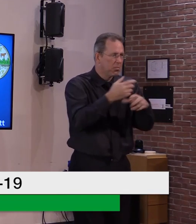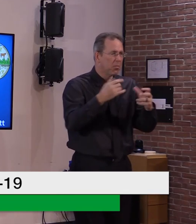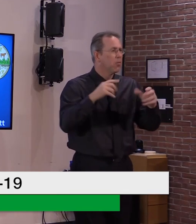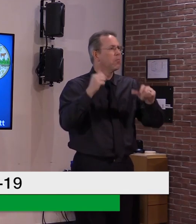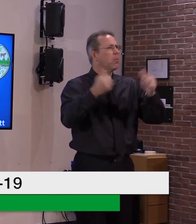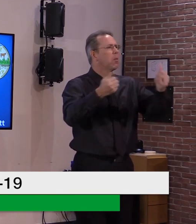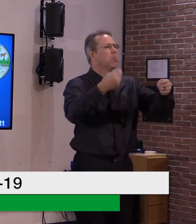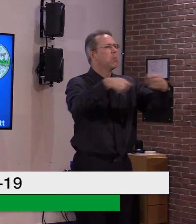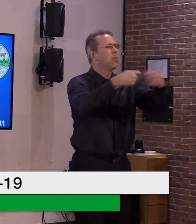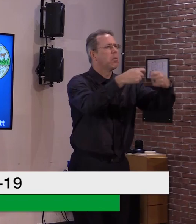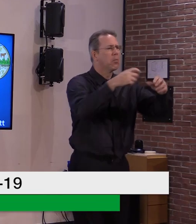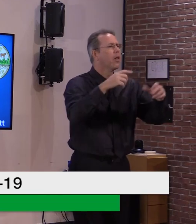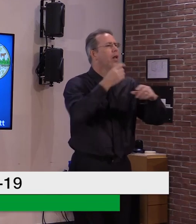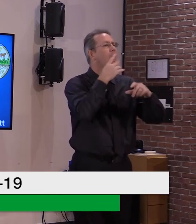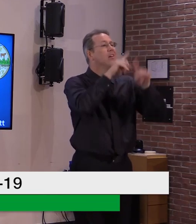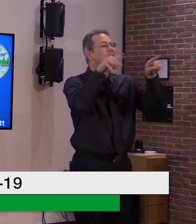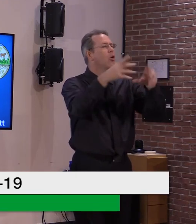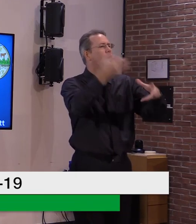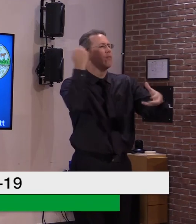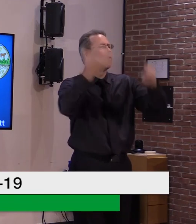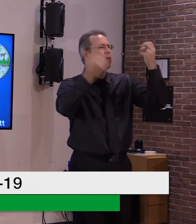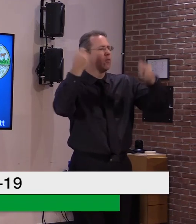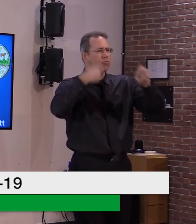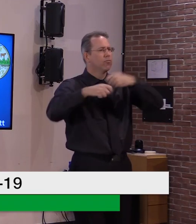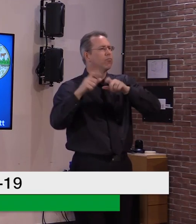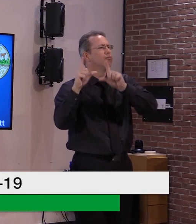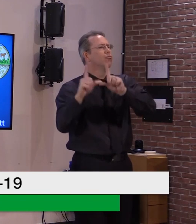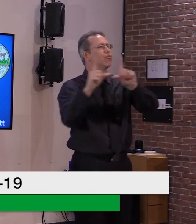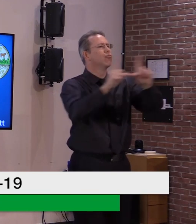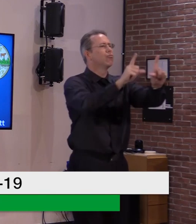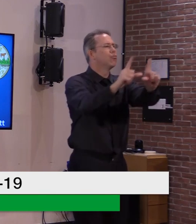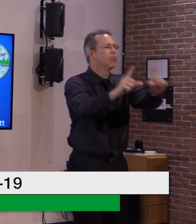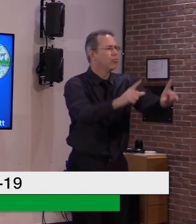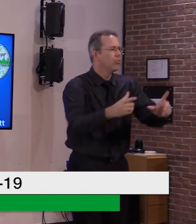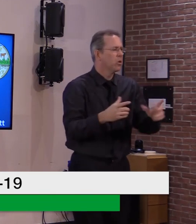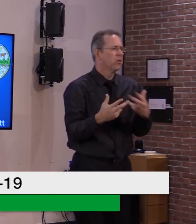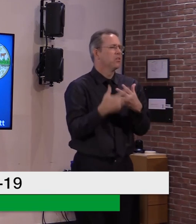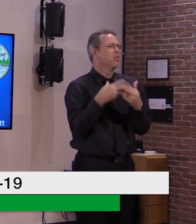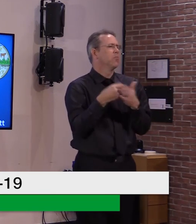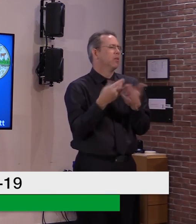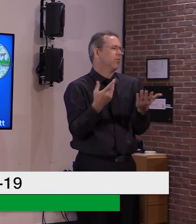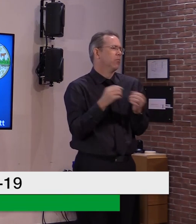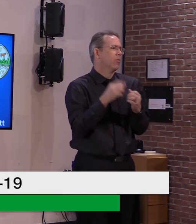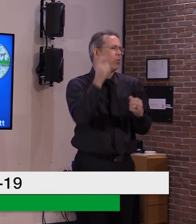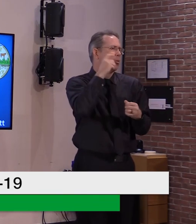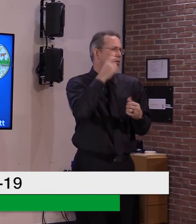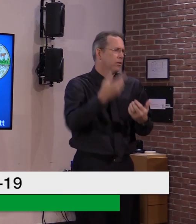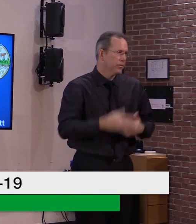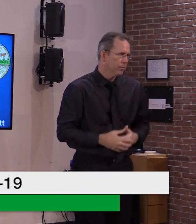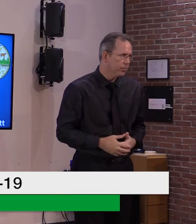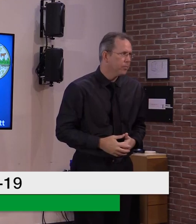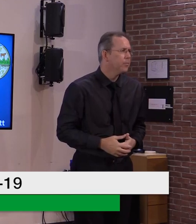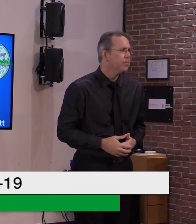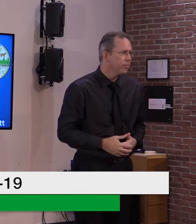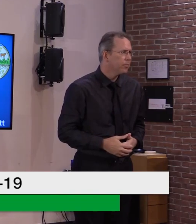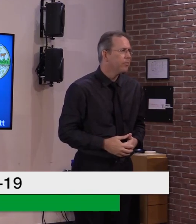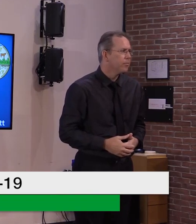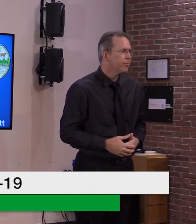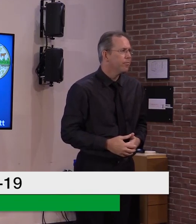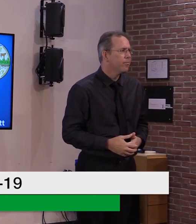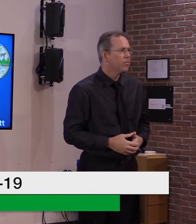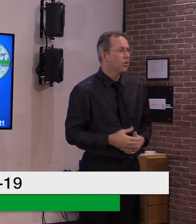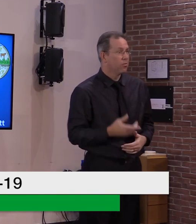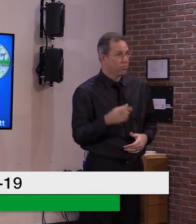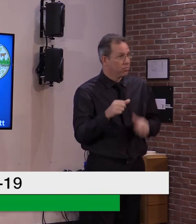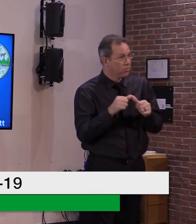much more uh efficient and cost effective than the uh the movable solar operated uh